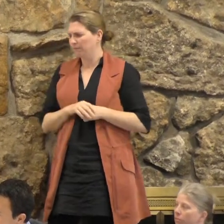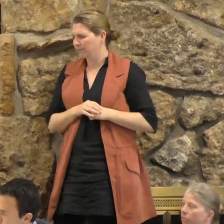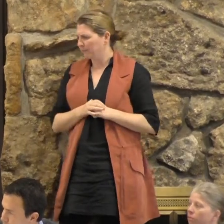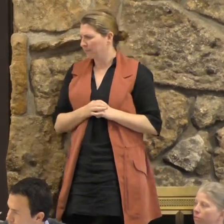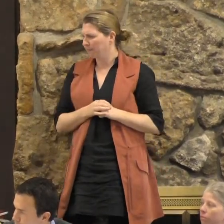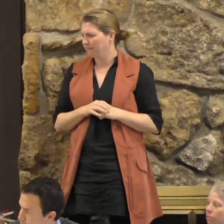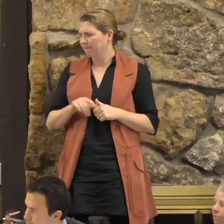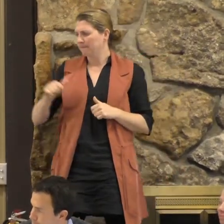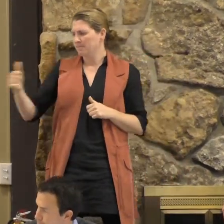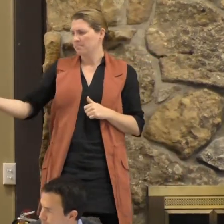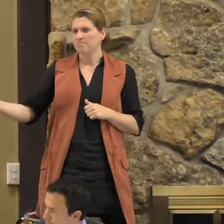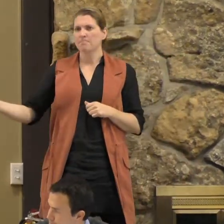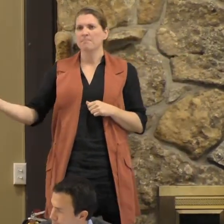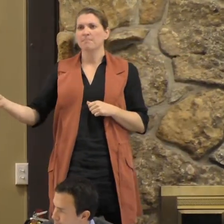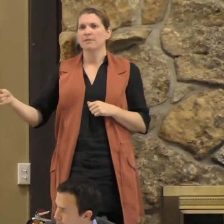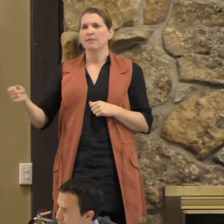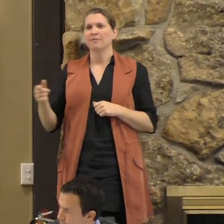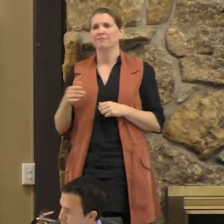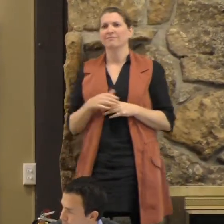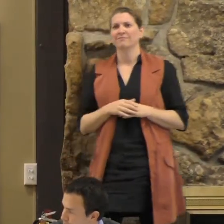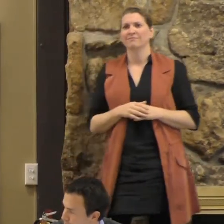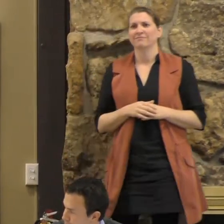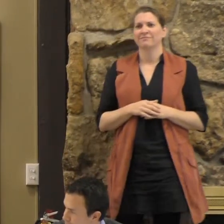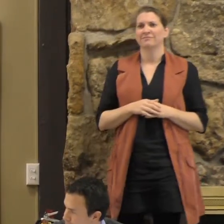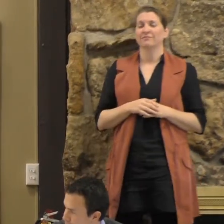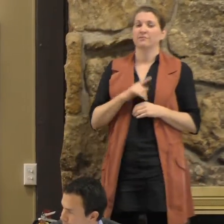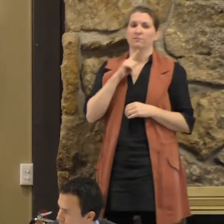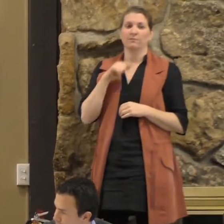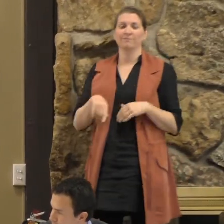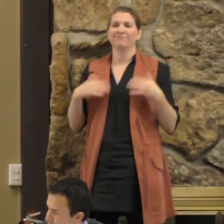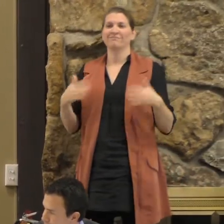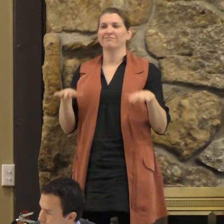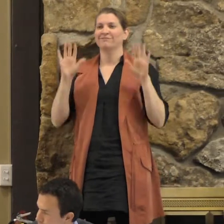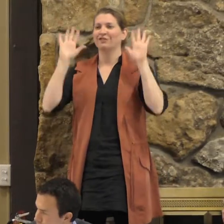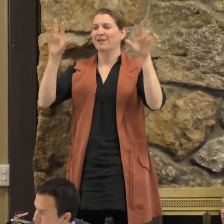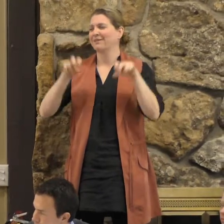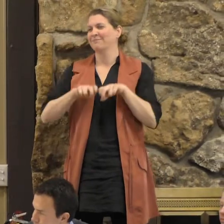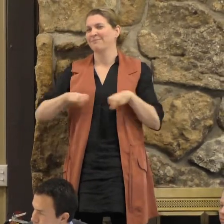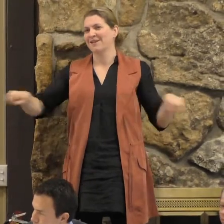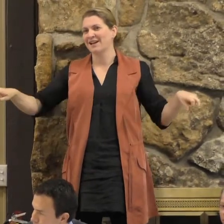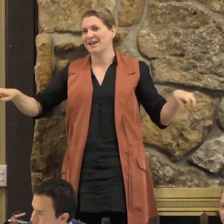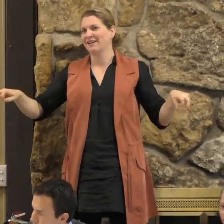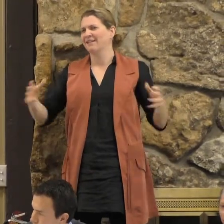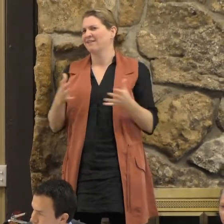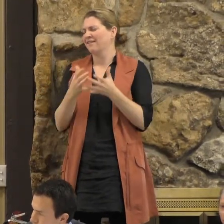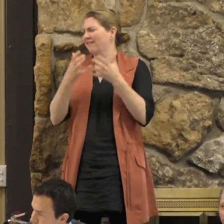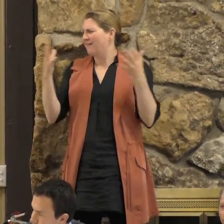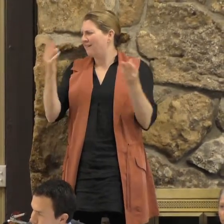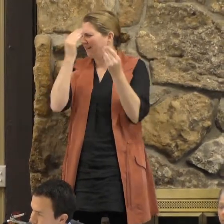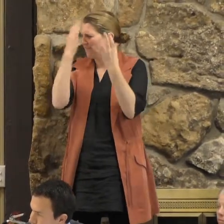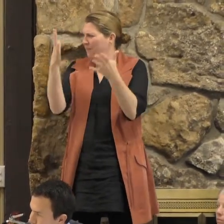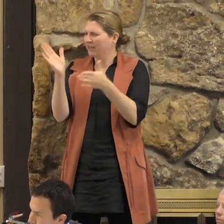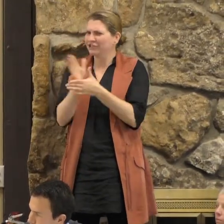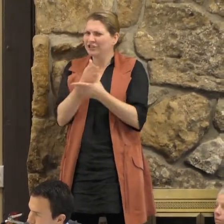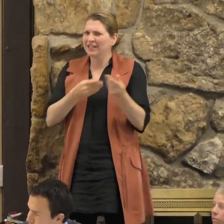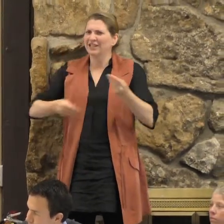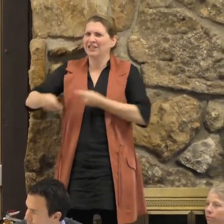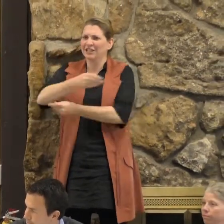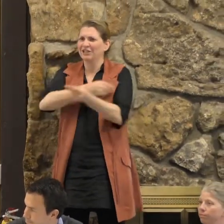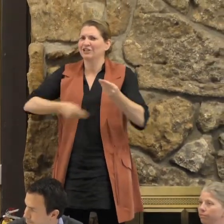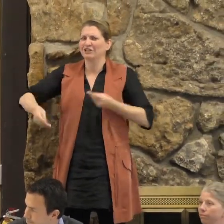Well, this is a great panel and a lot of good information being shared today. And I really appreciated the opportunity